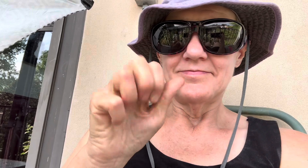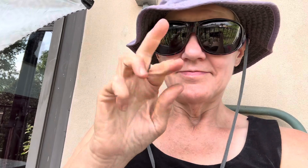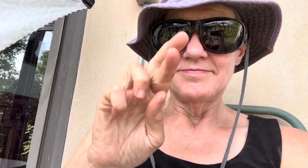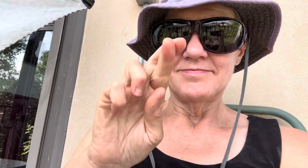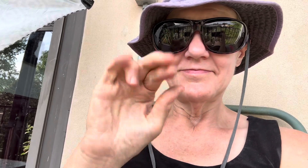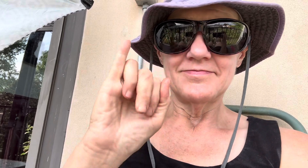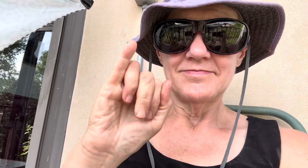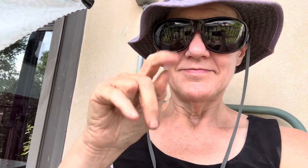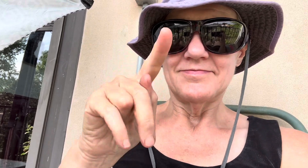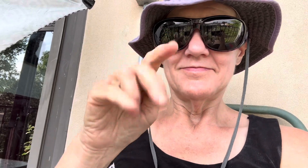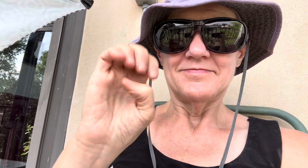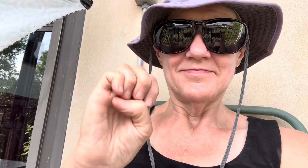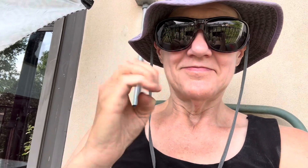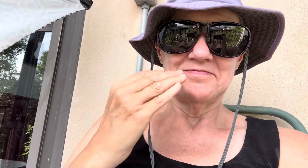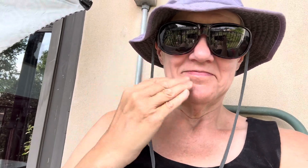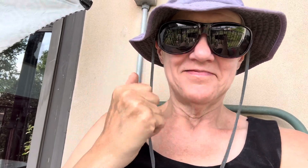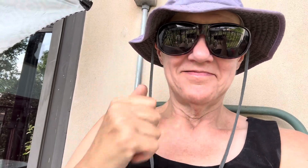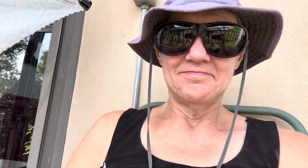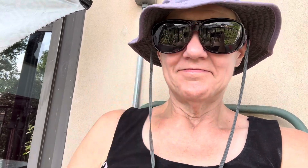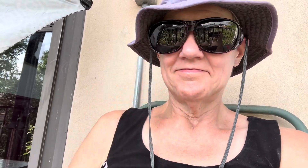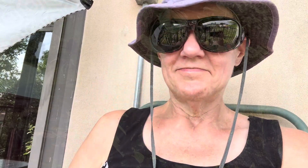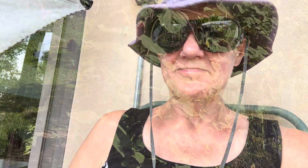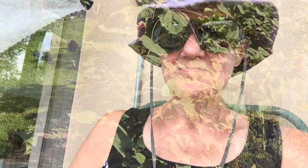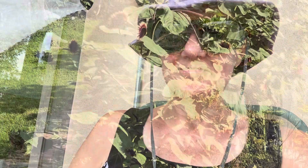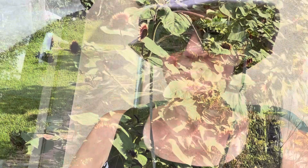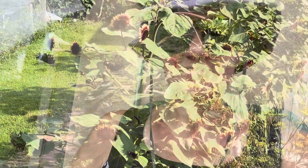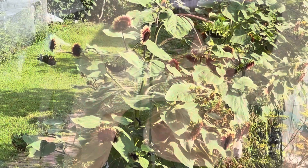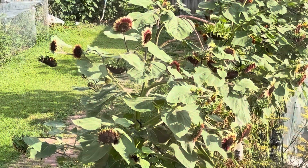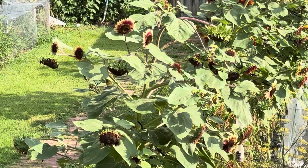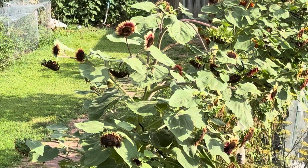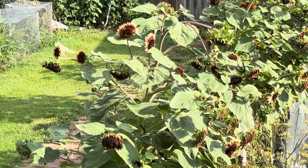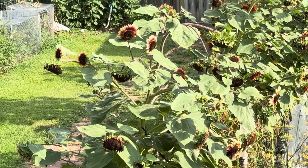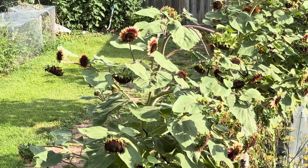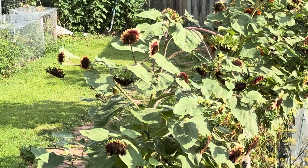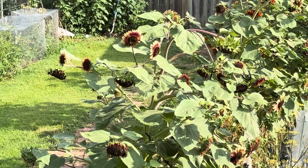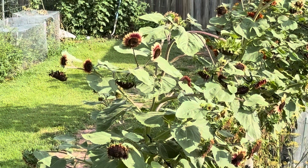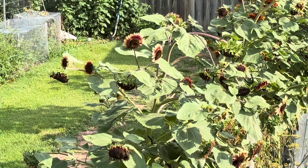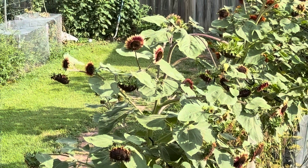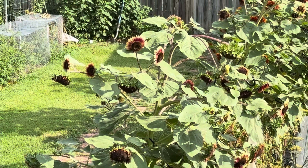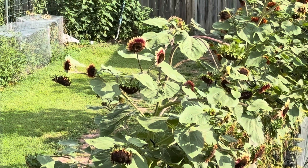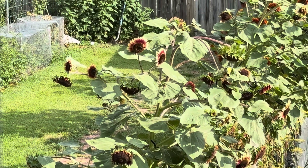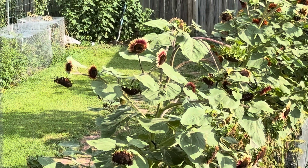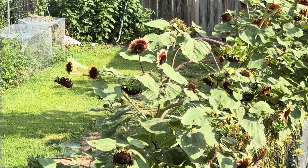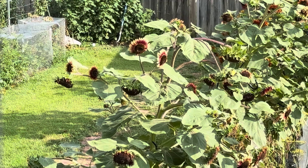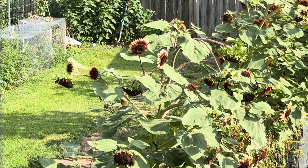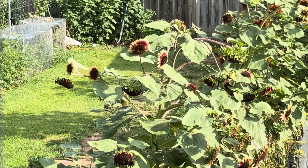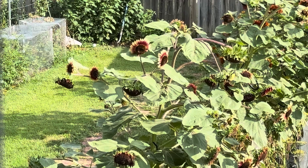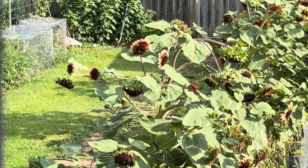So, tired of not having enough raspberries and blueberries that aren't very